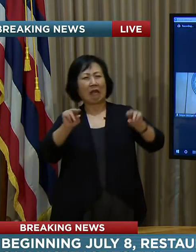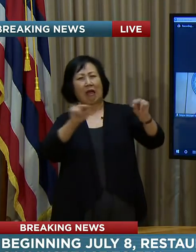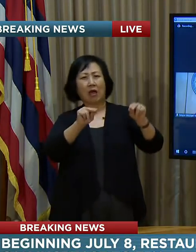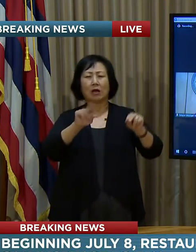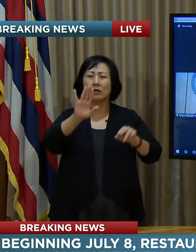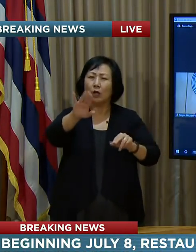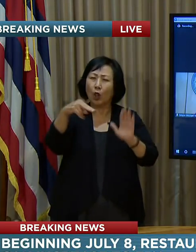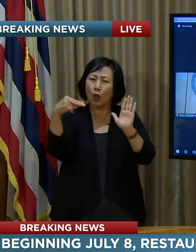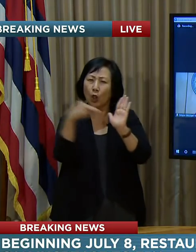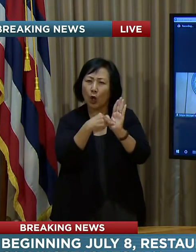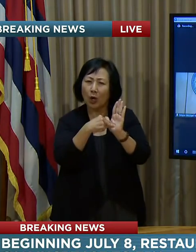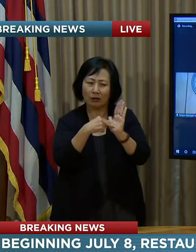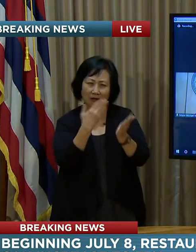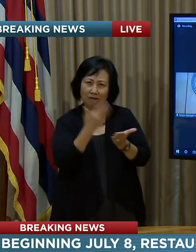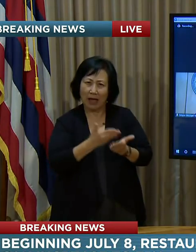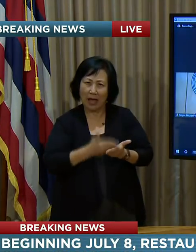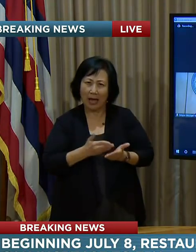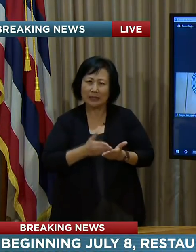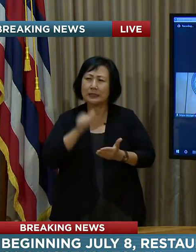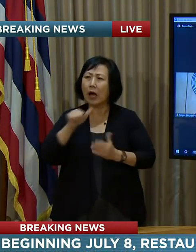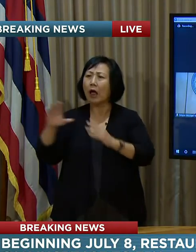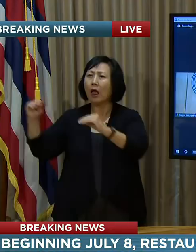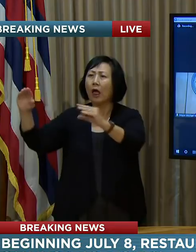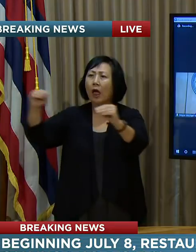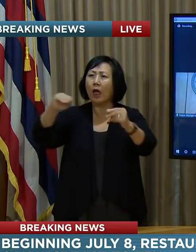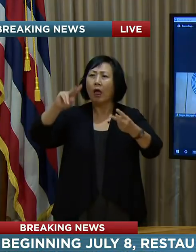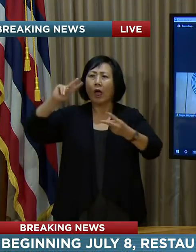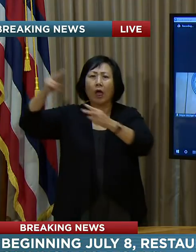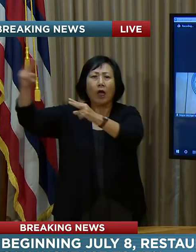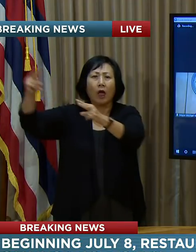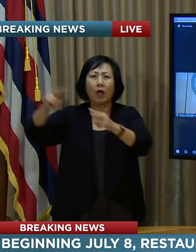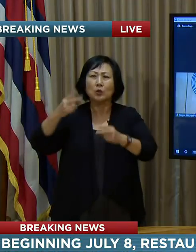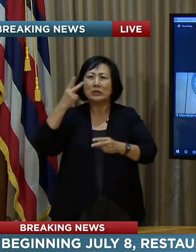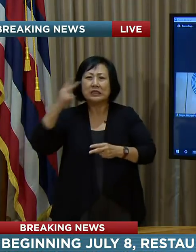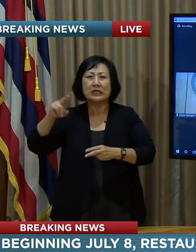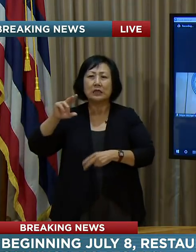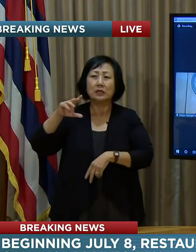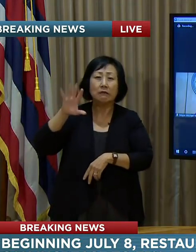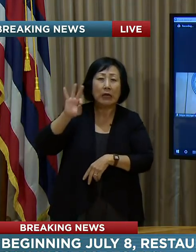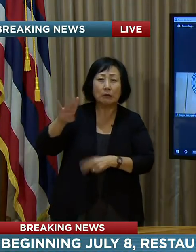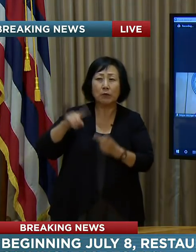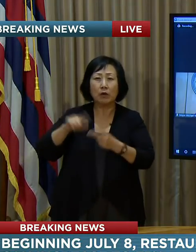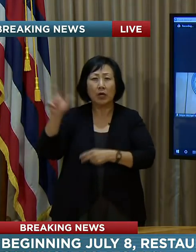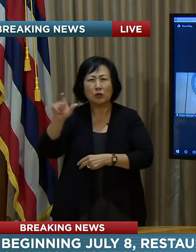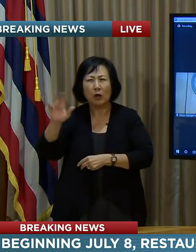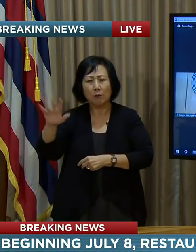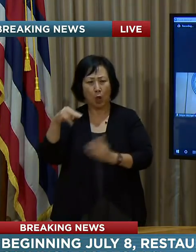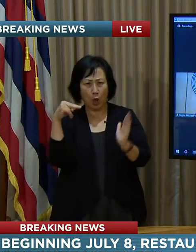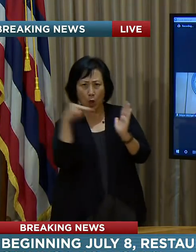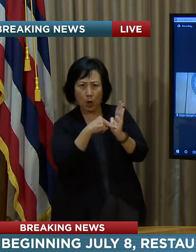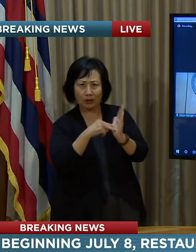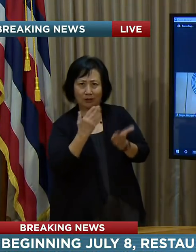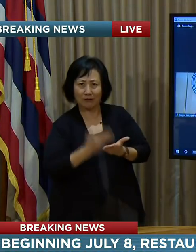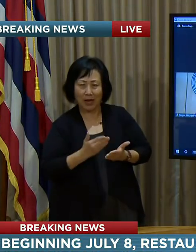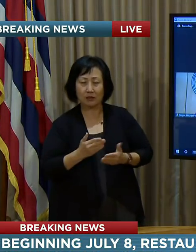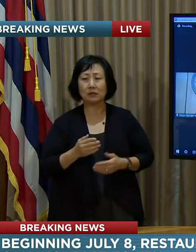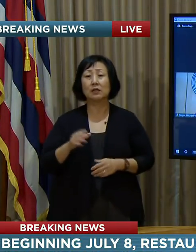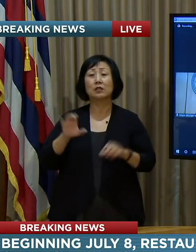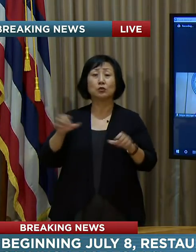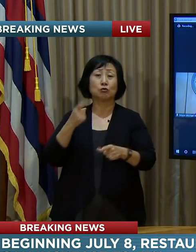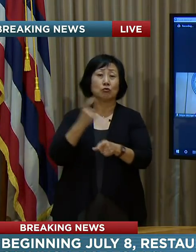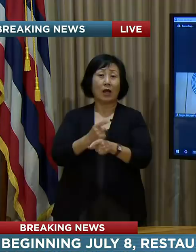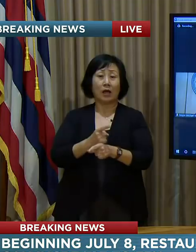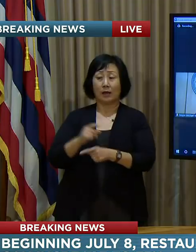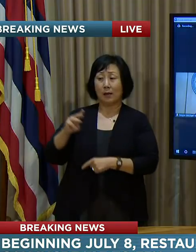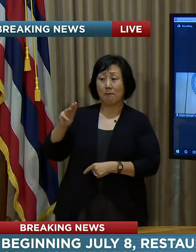the innuendos and accusations and inaccuracies that you find on social media. Let's do it right. I'm excited. Maui